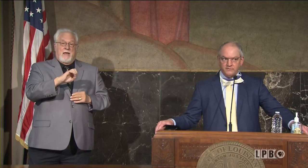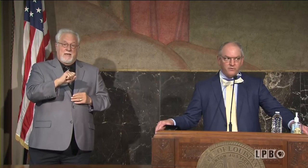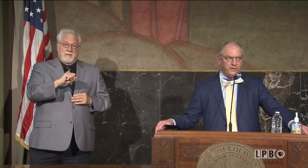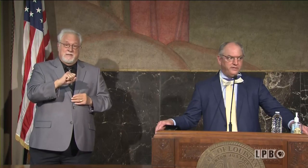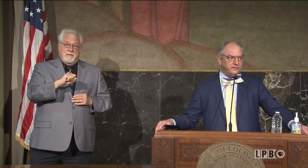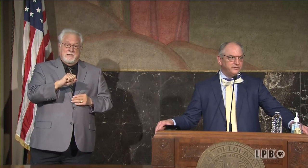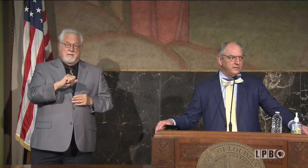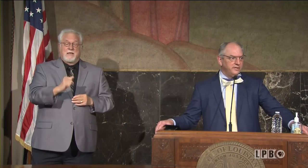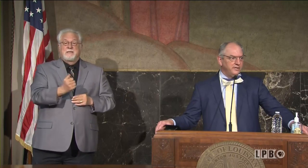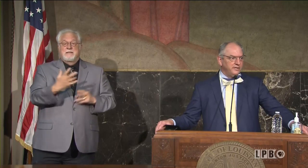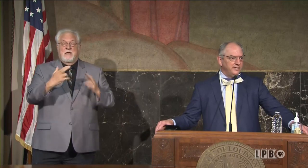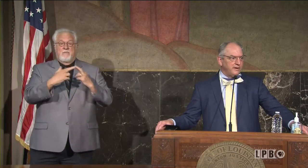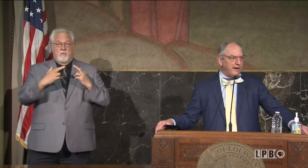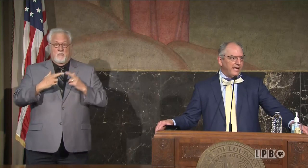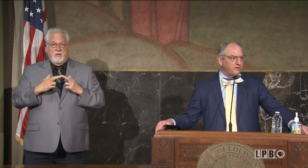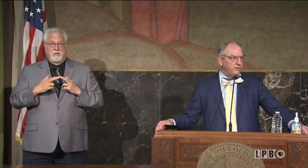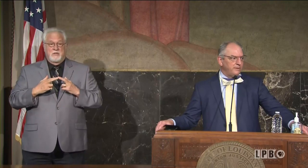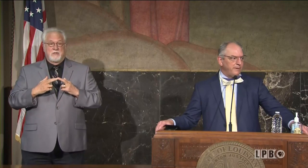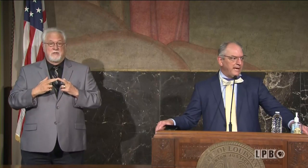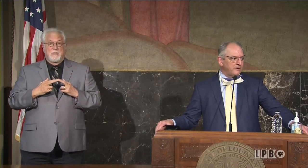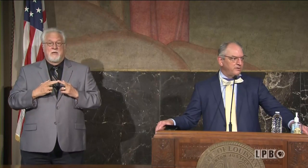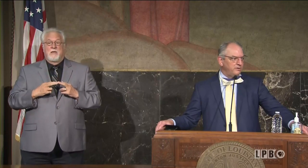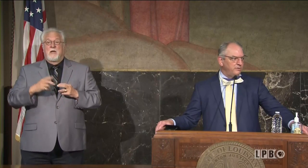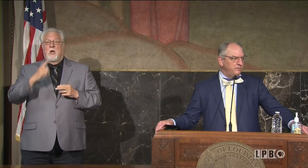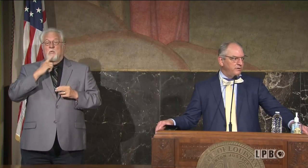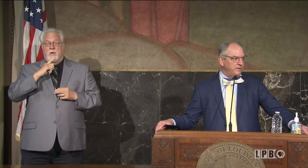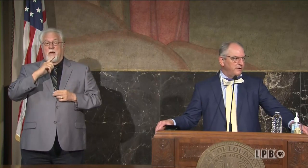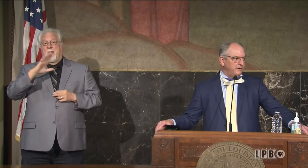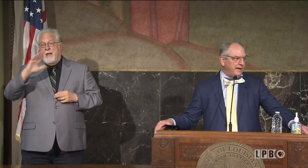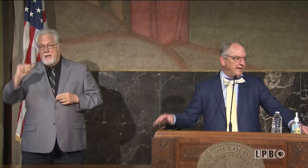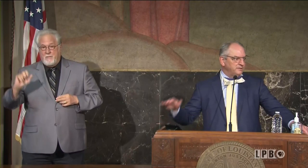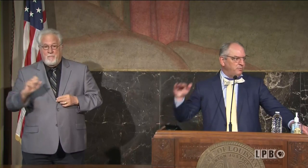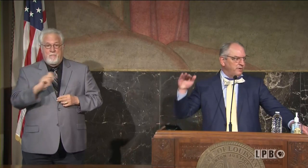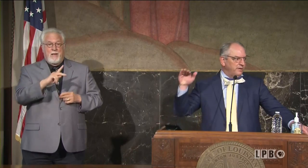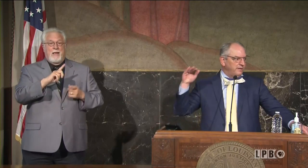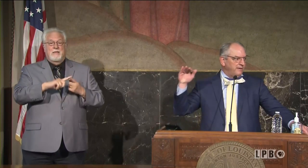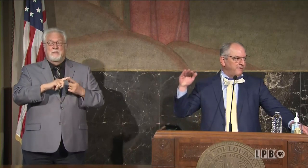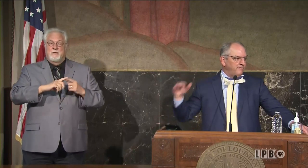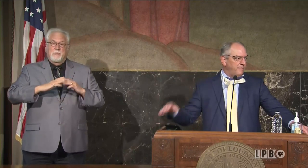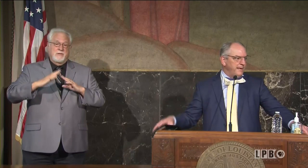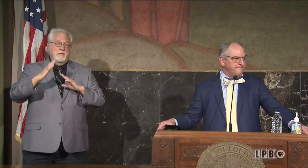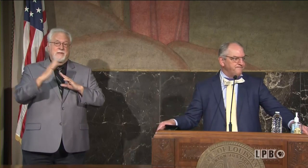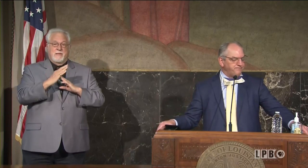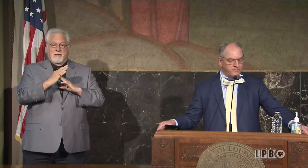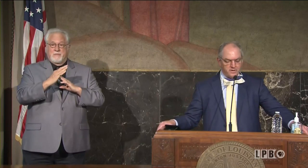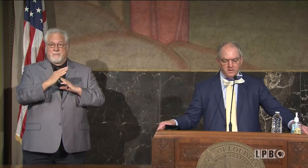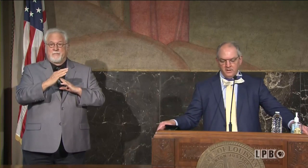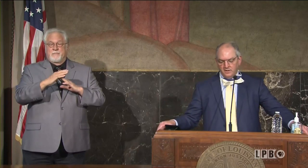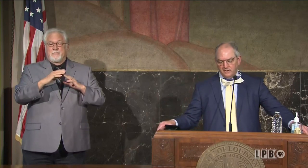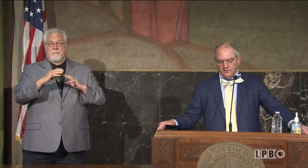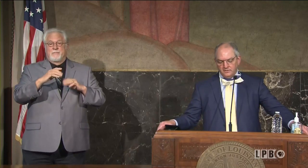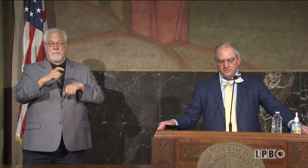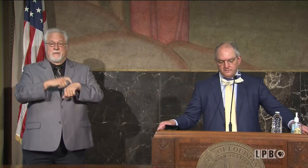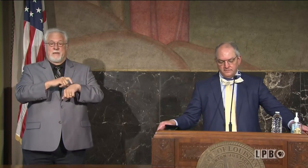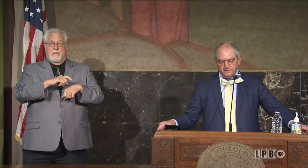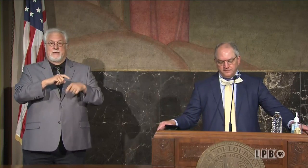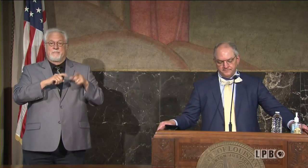in several regions, they're actually back to the highest point that they've ever been.